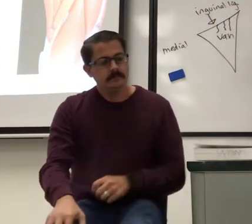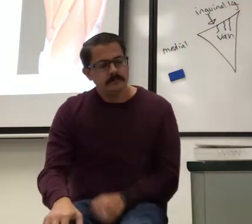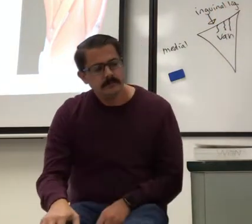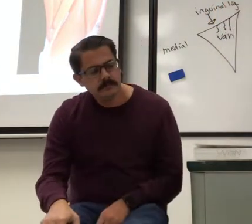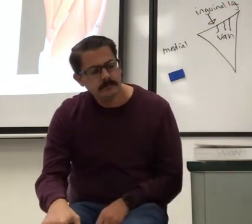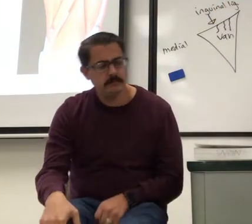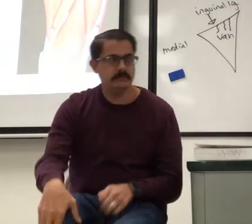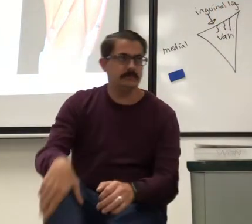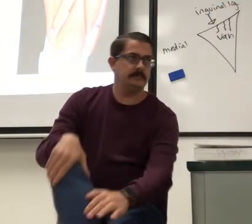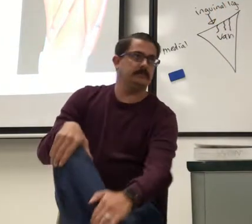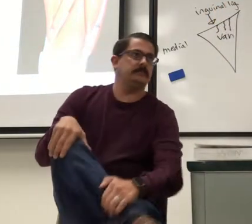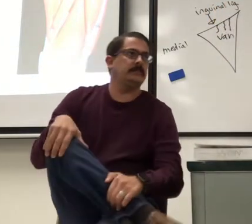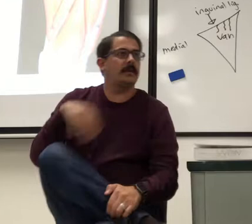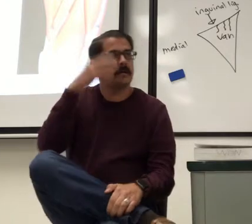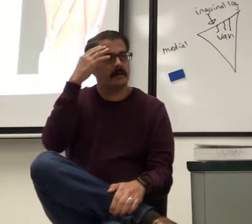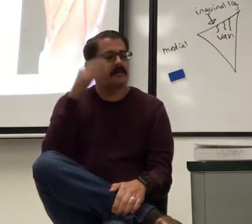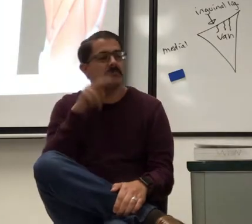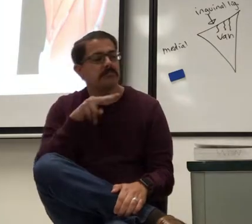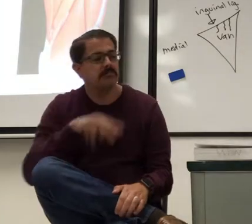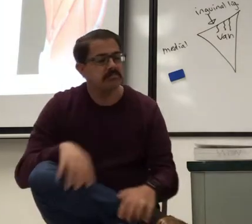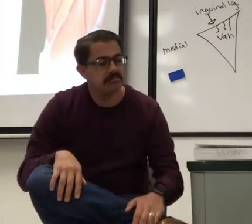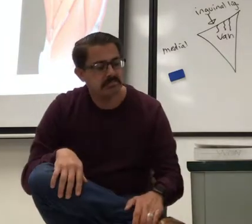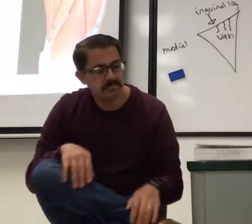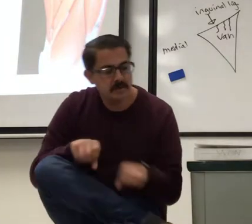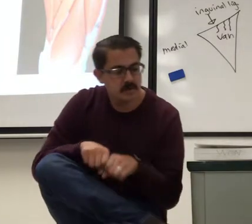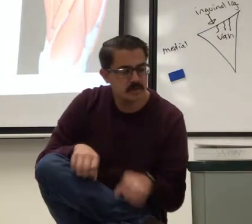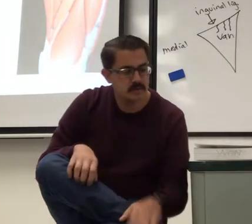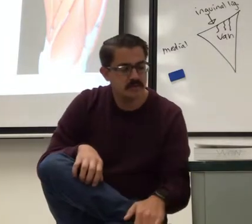So know the contents, but also know the borders.